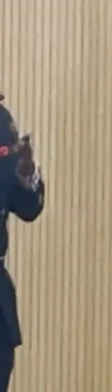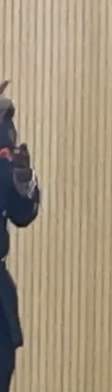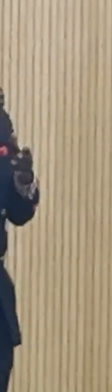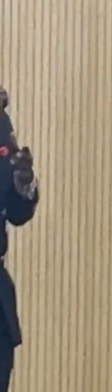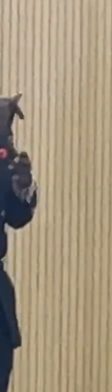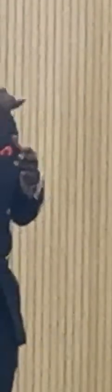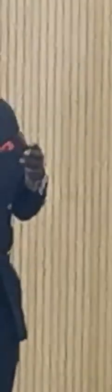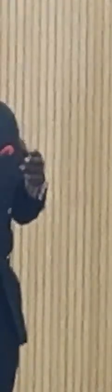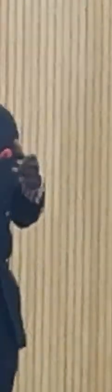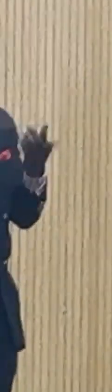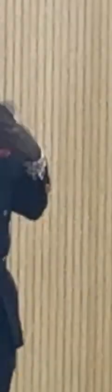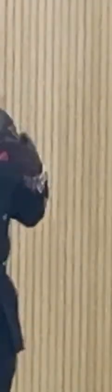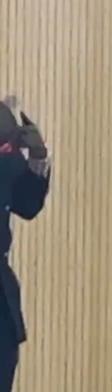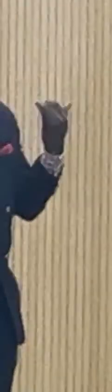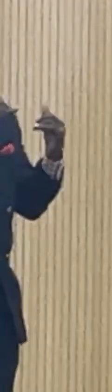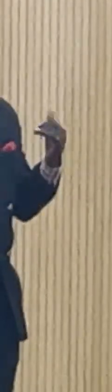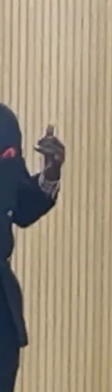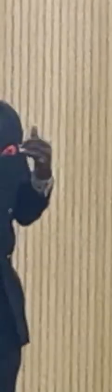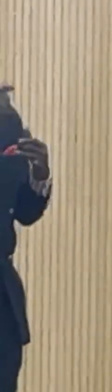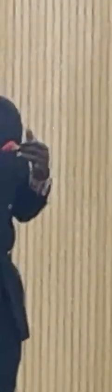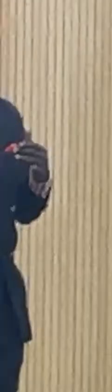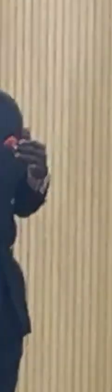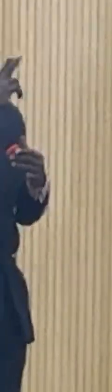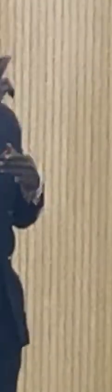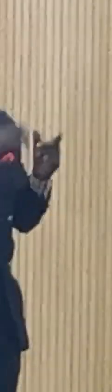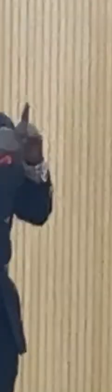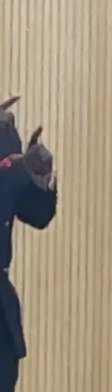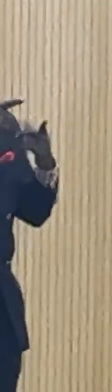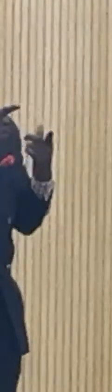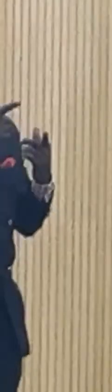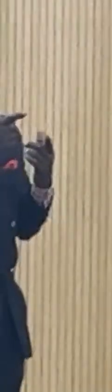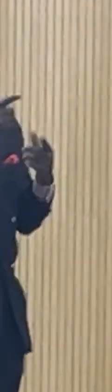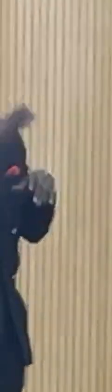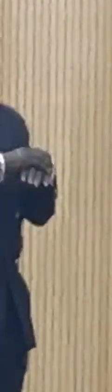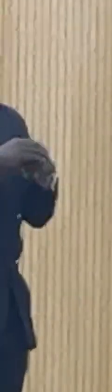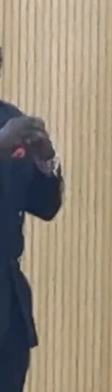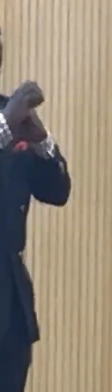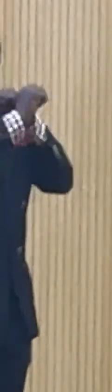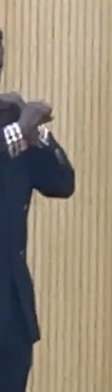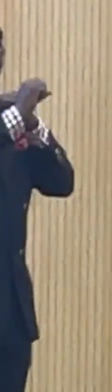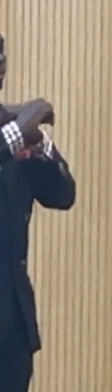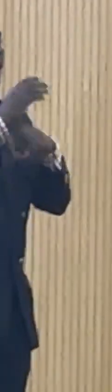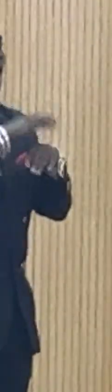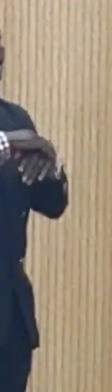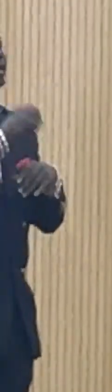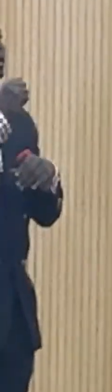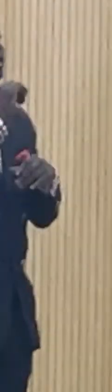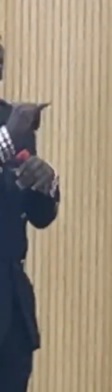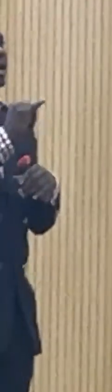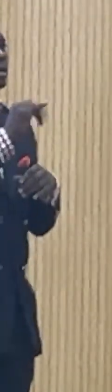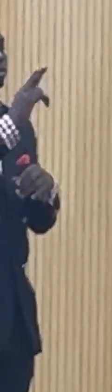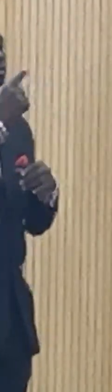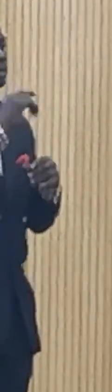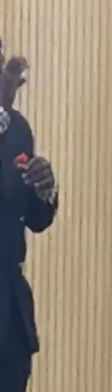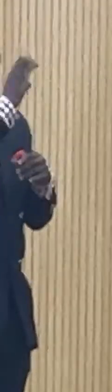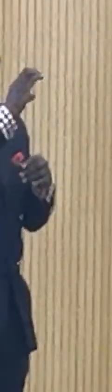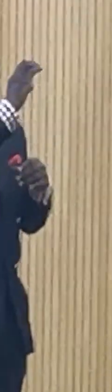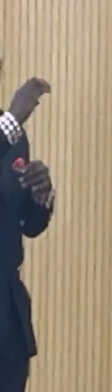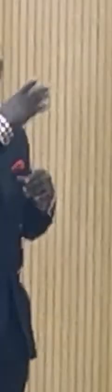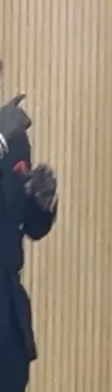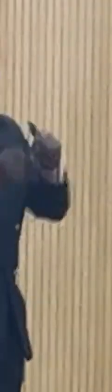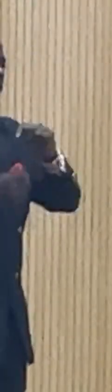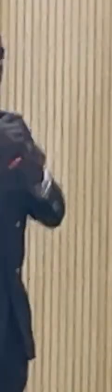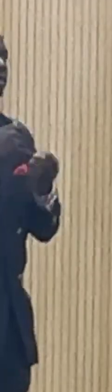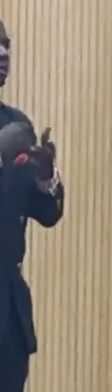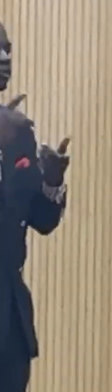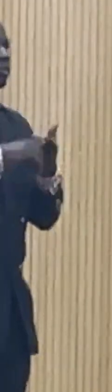comes into play. So we have that the deaf users use the sign on the camera, and AI Master uses the camera and translates